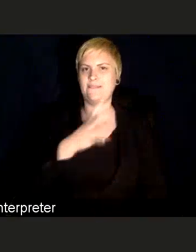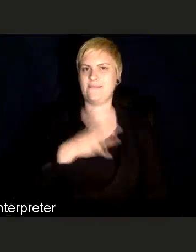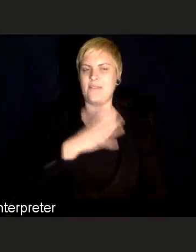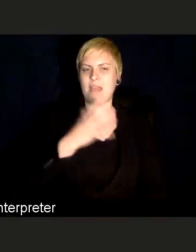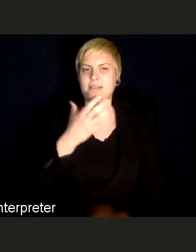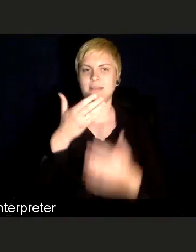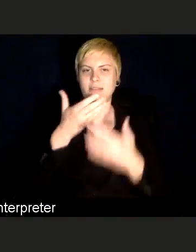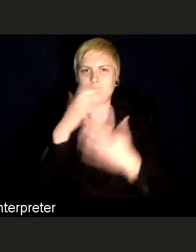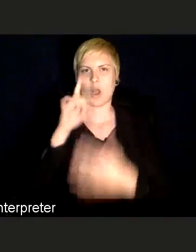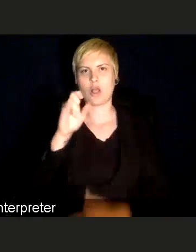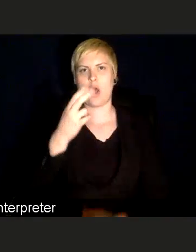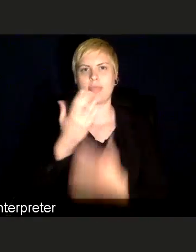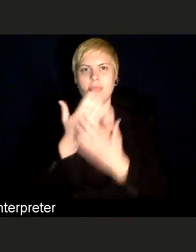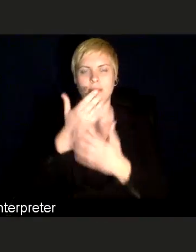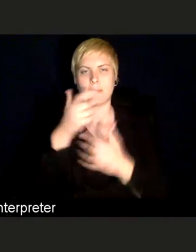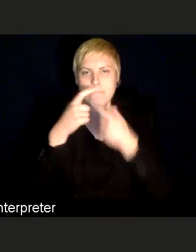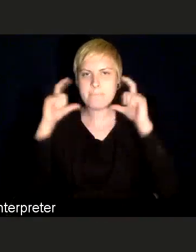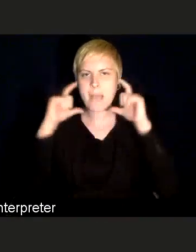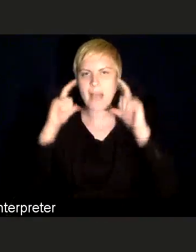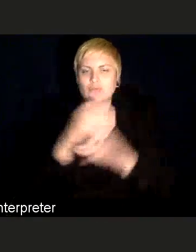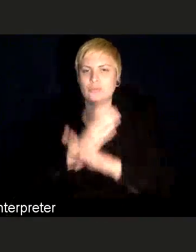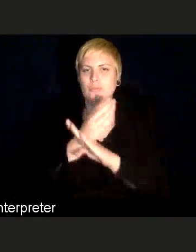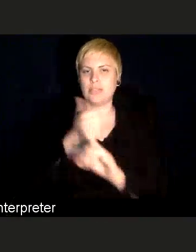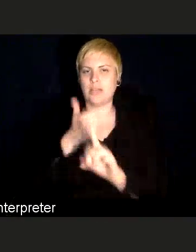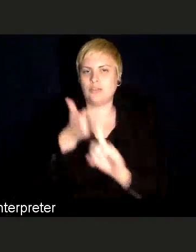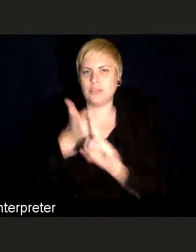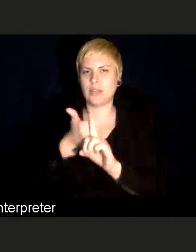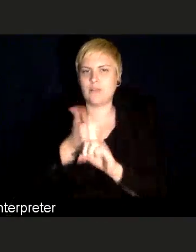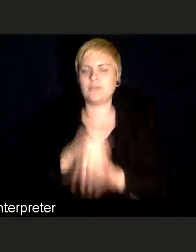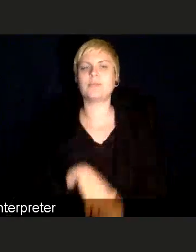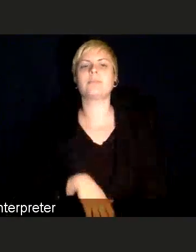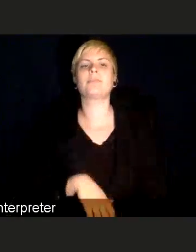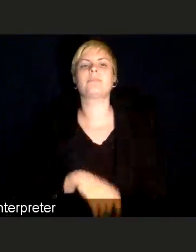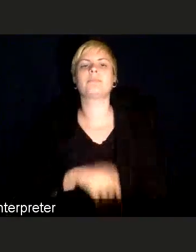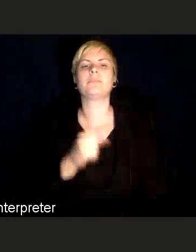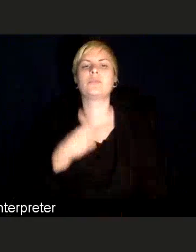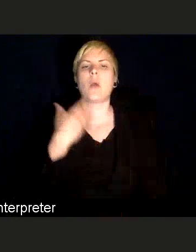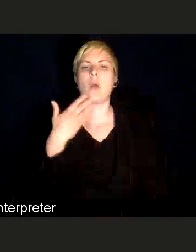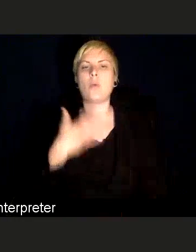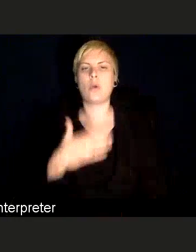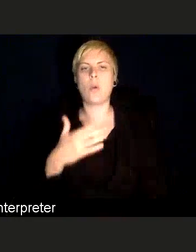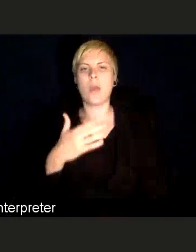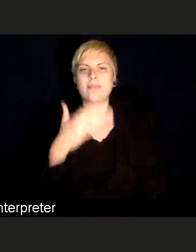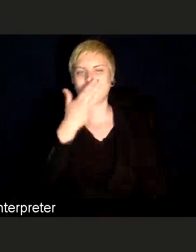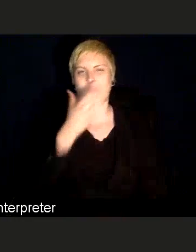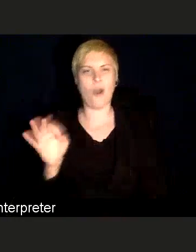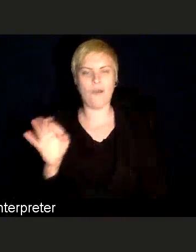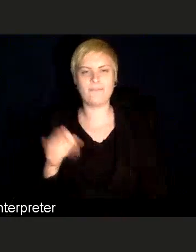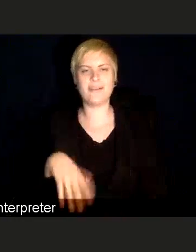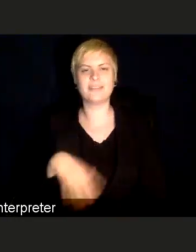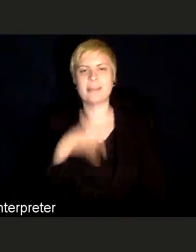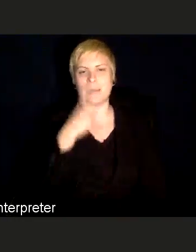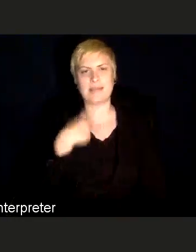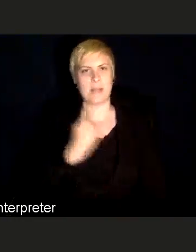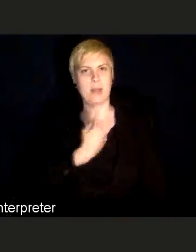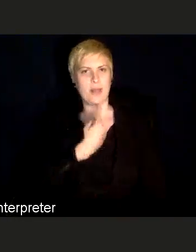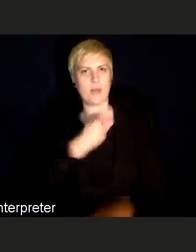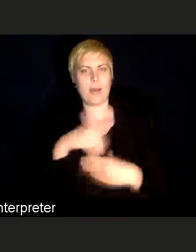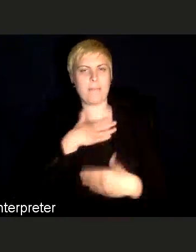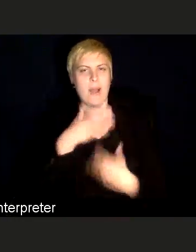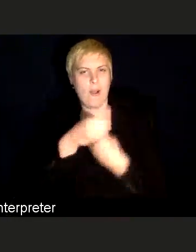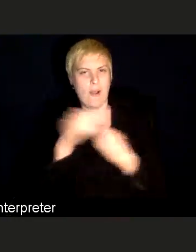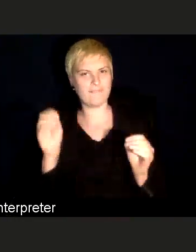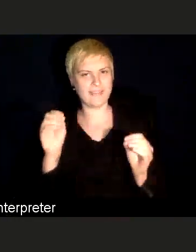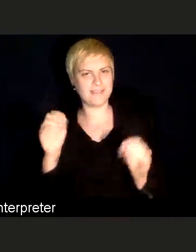able to protect yourself. So let me go ahead and take this off, however, because I am alone in my office, so I'm not